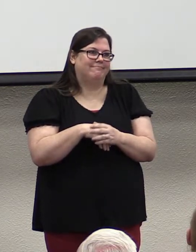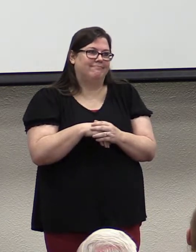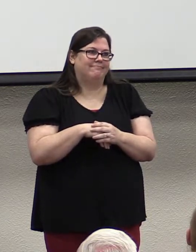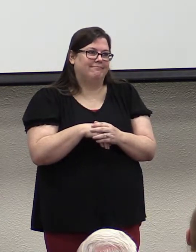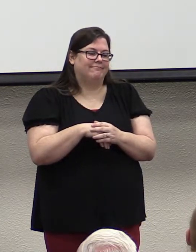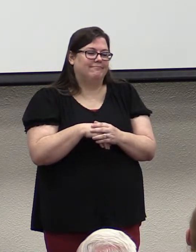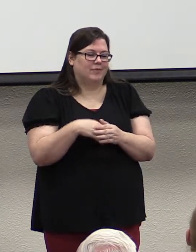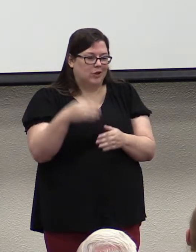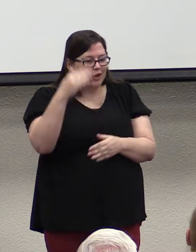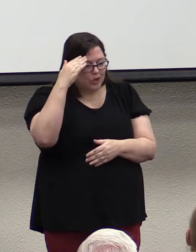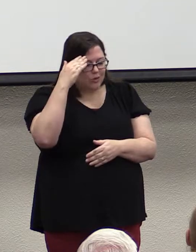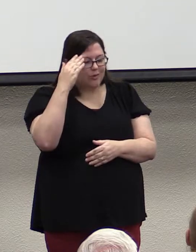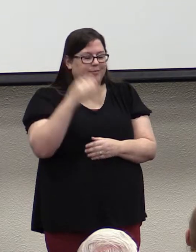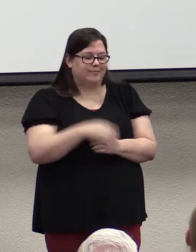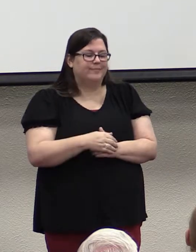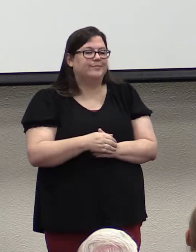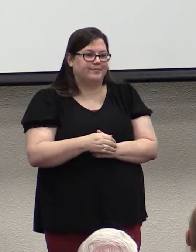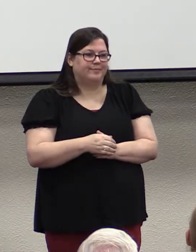You know what I'm talking about.